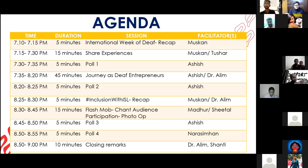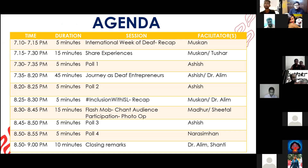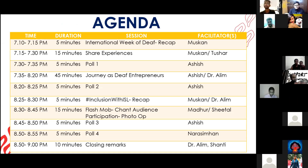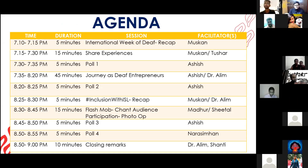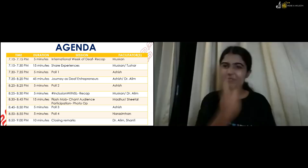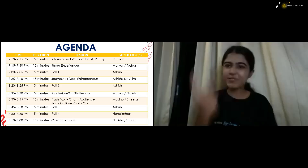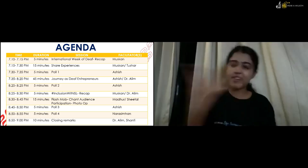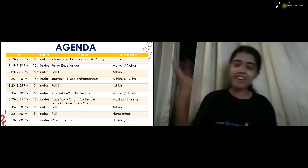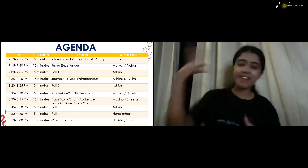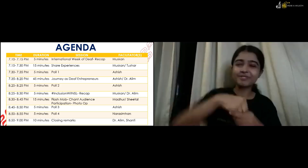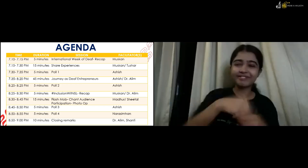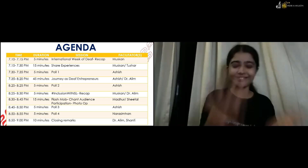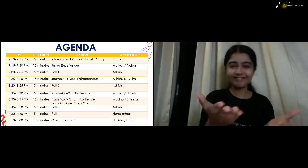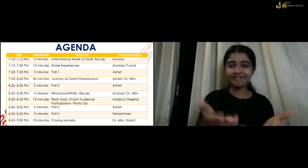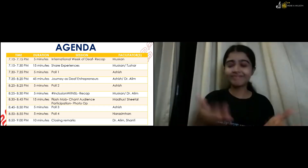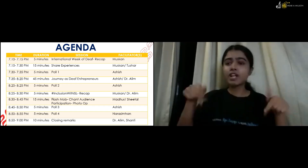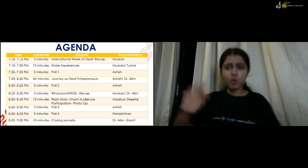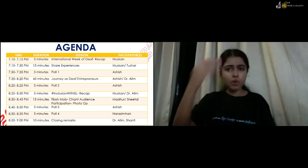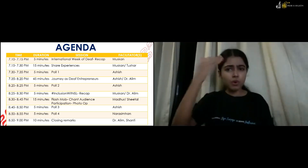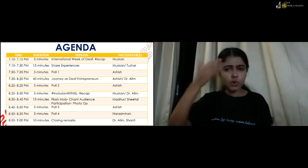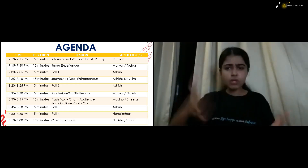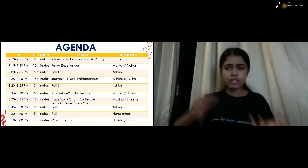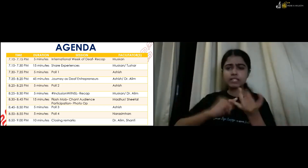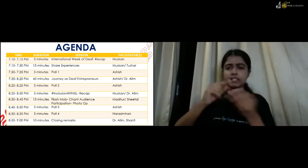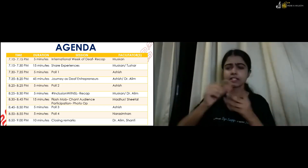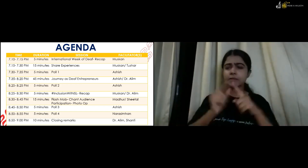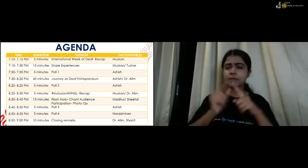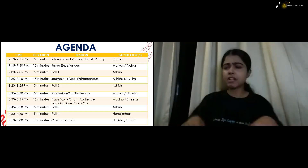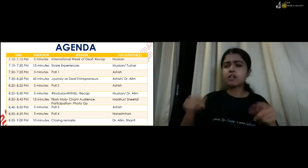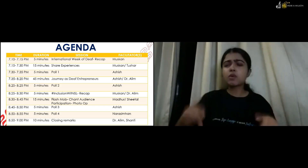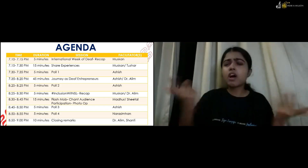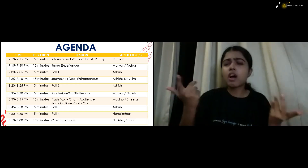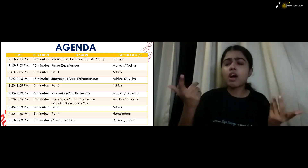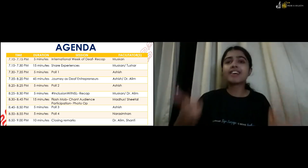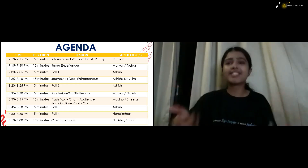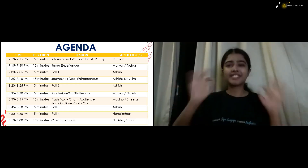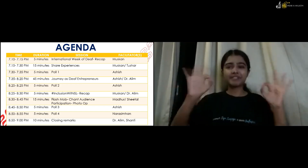So as you can see our agenda. So we'll be having a 2-hour session today.